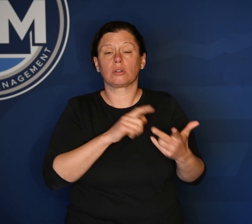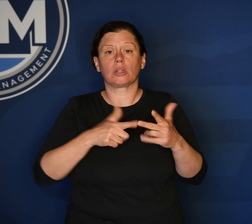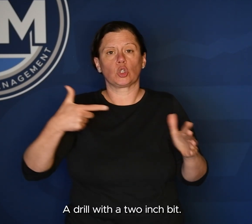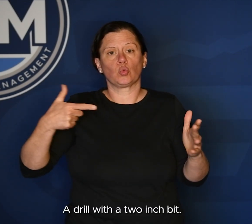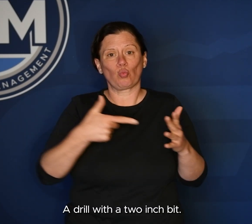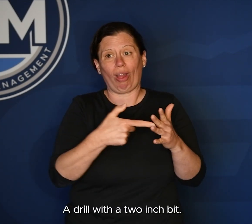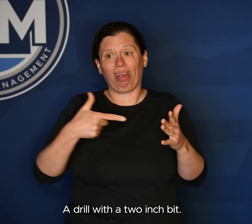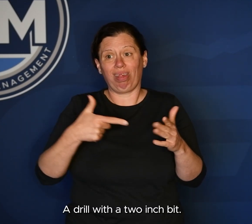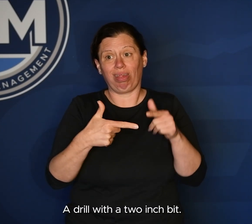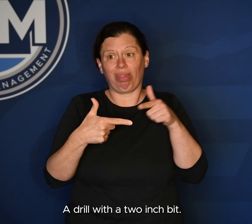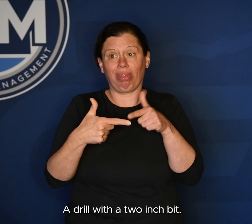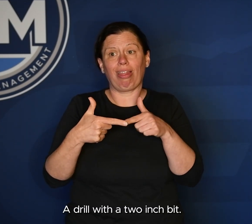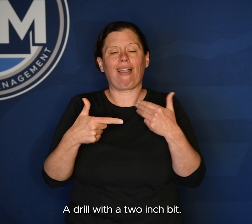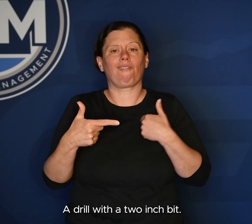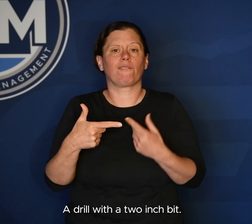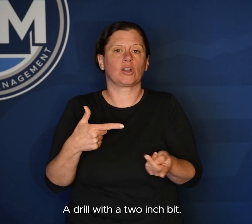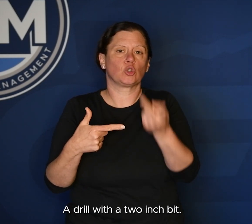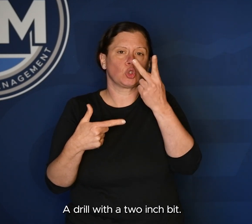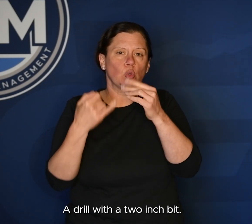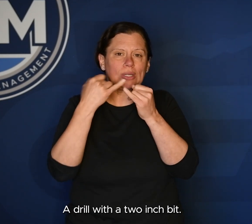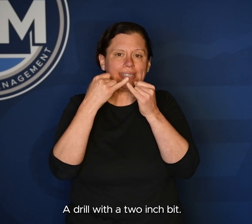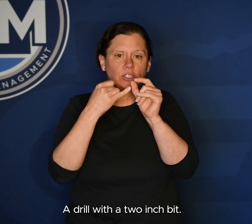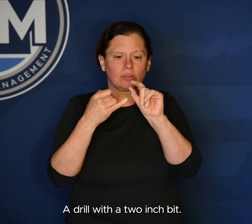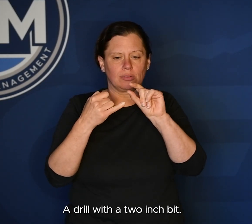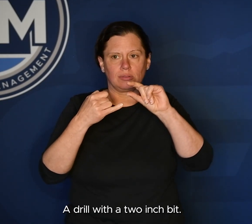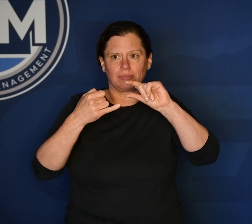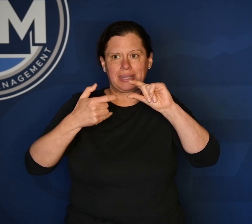a drill with a 2-inch bit,